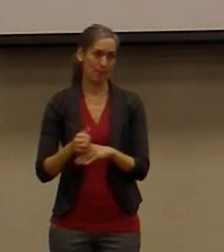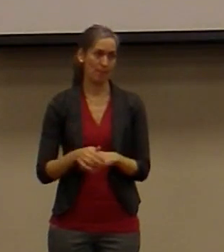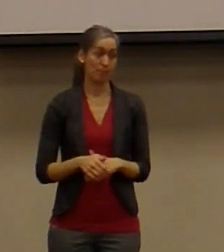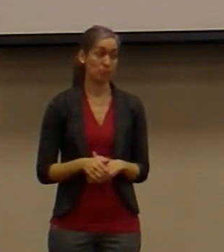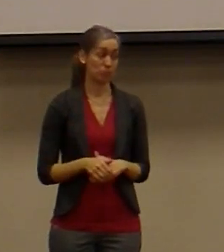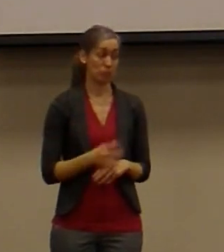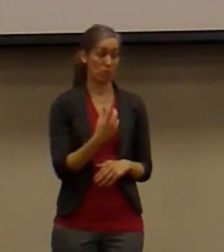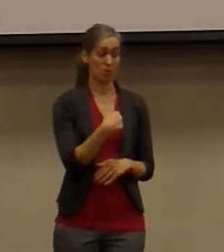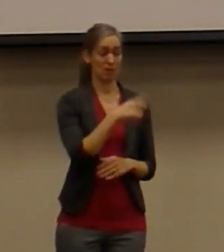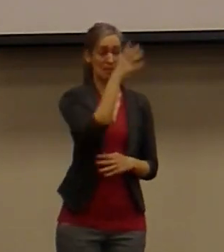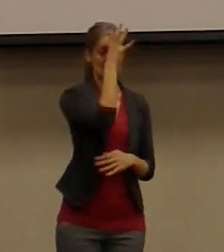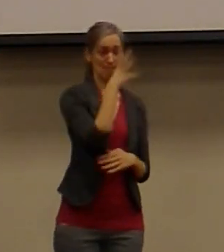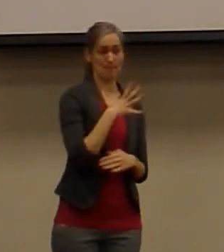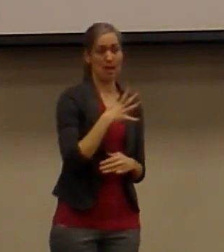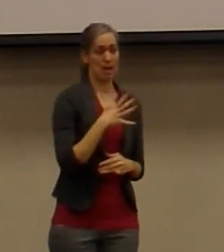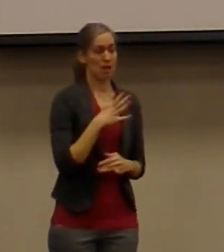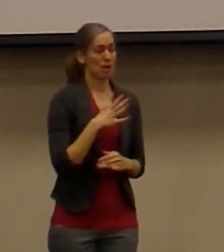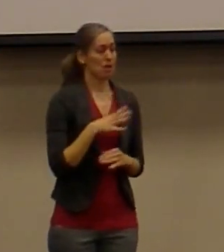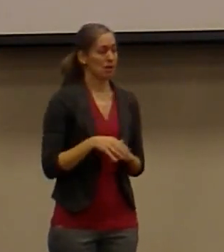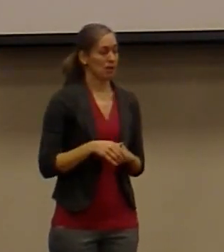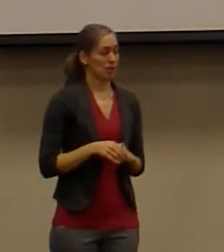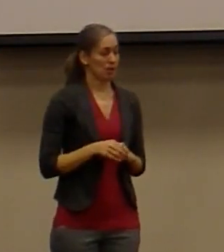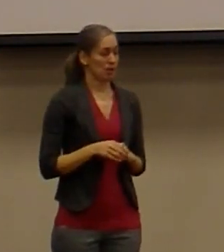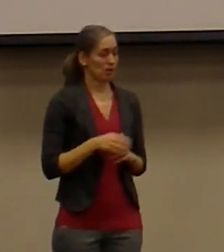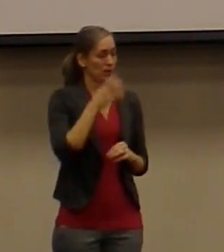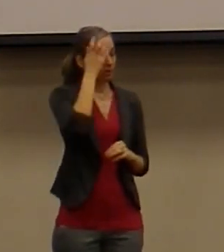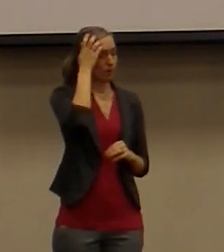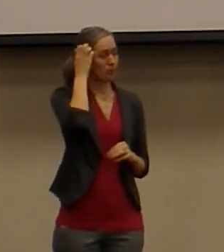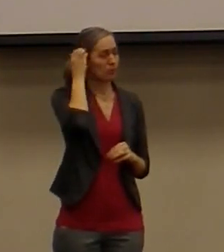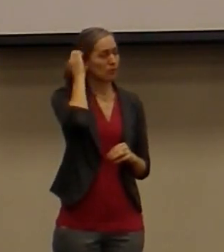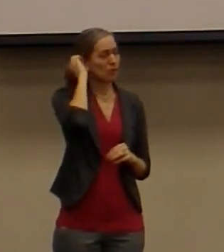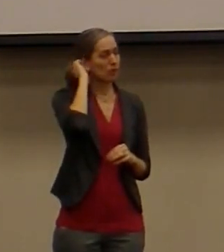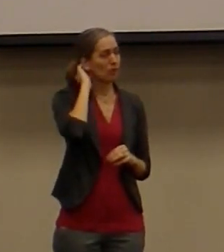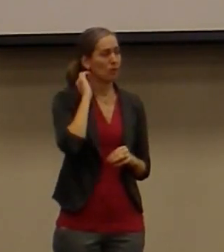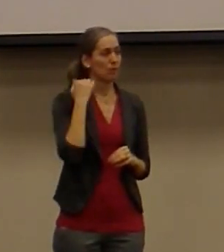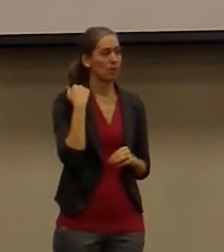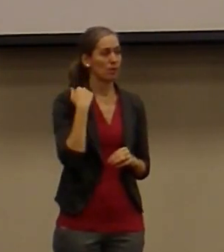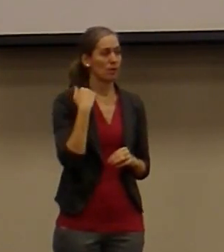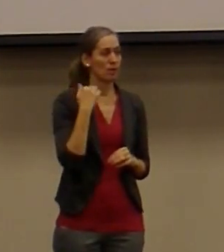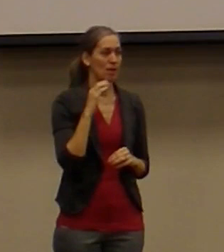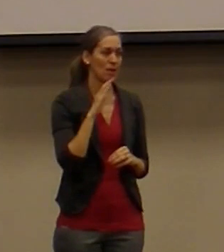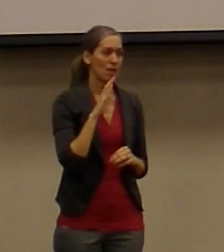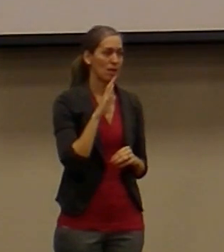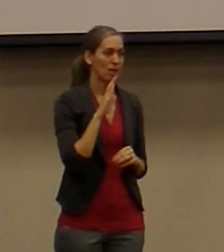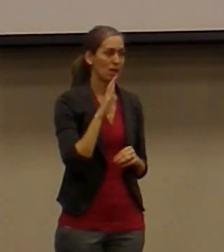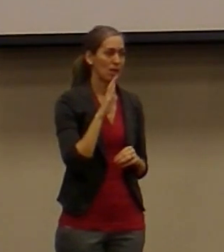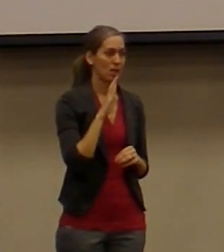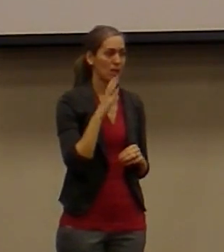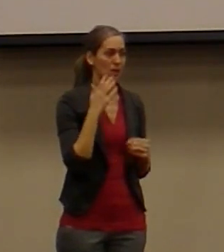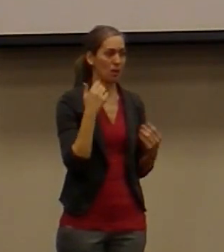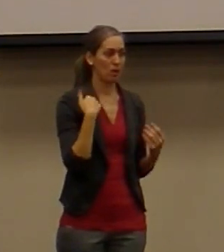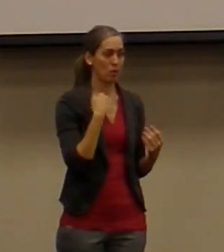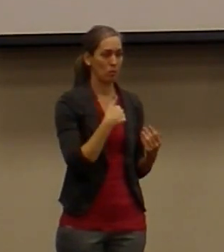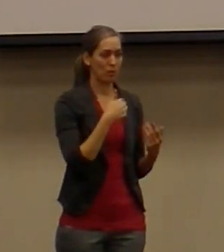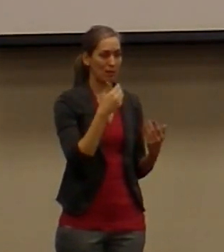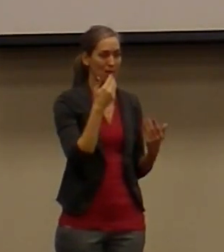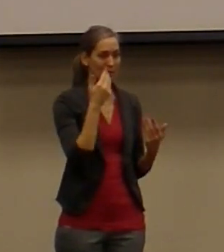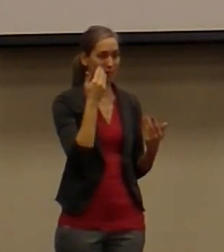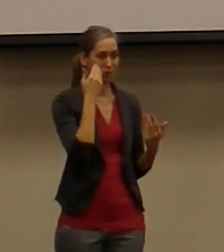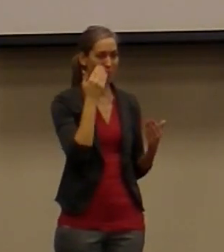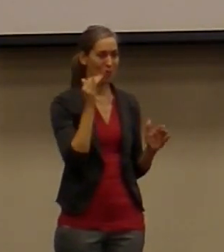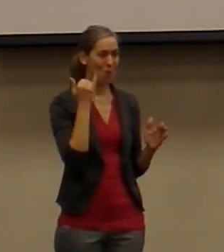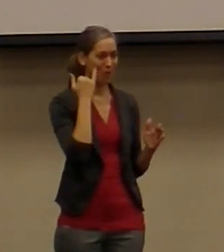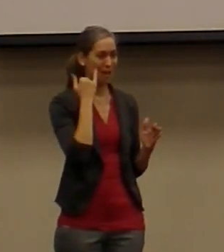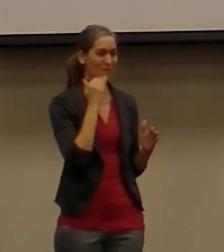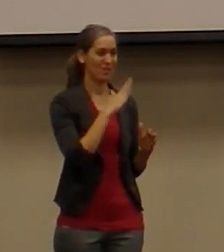These men whose faith we have no record of their faith really being tested since they first